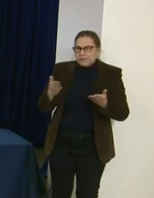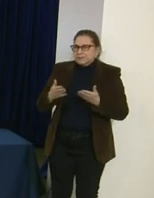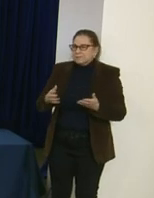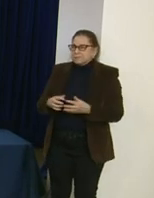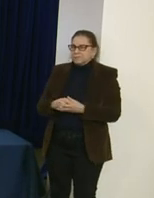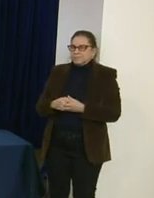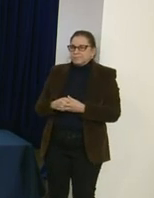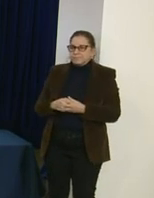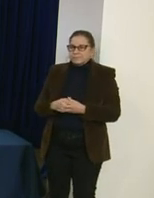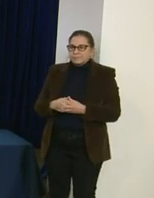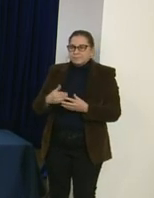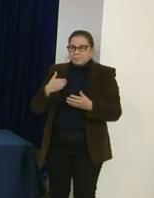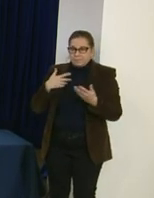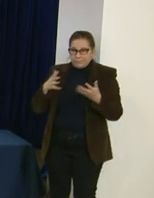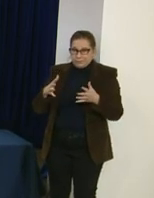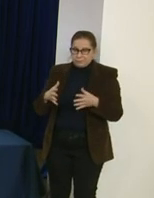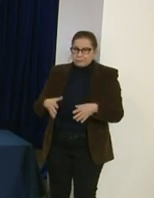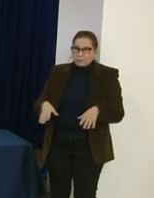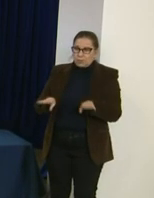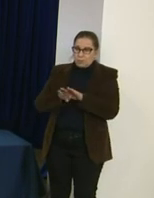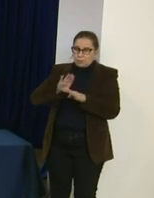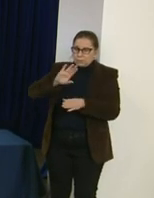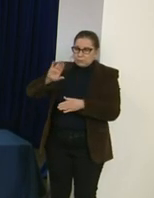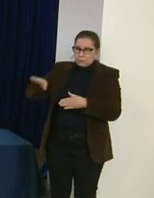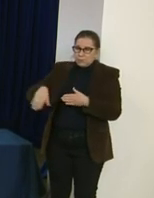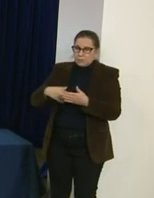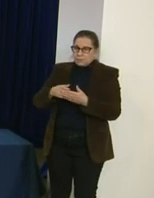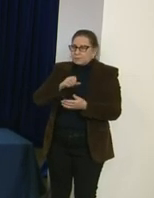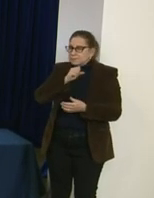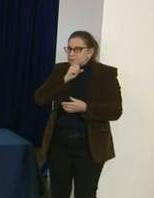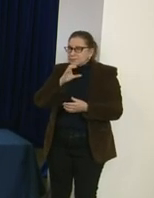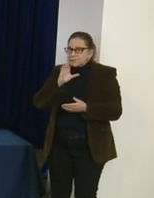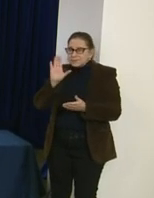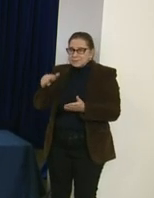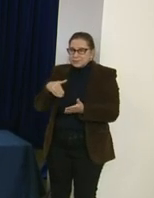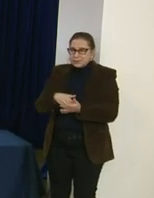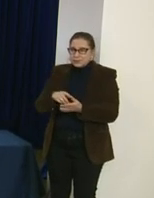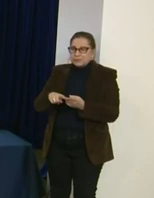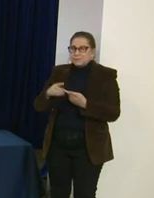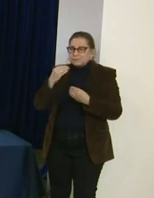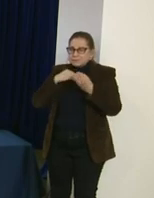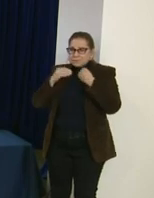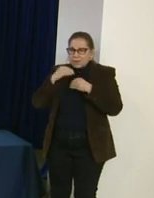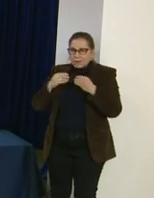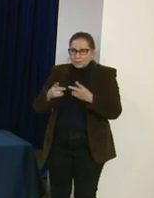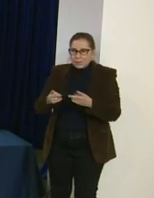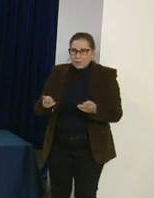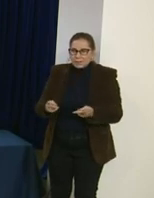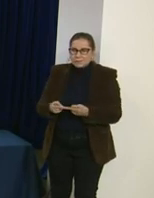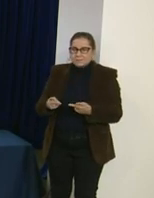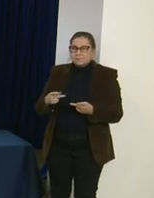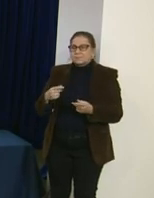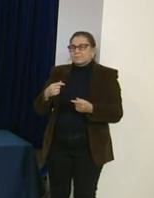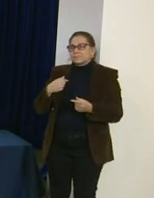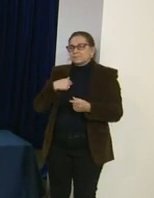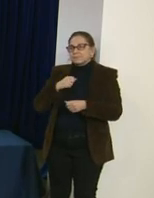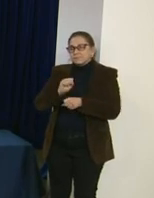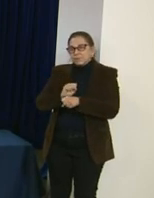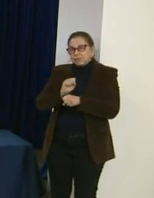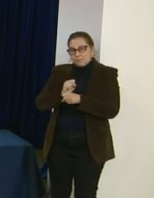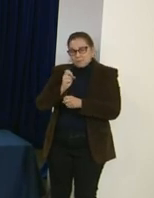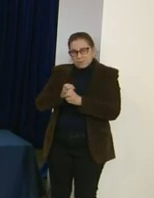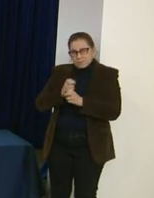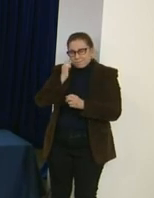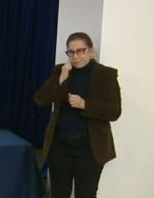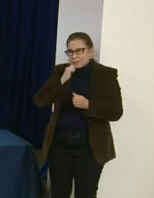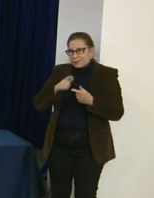and community dining sites. We're working daily with our partners and volunteers to deliver meals to those who are most vulnerable